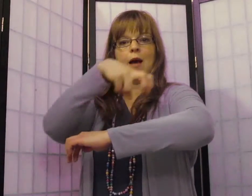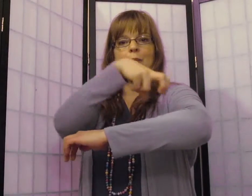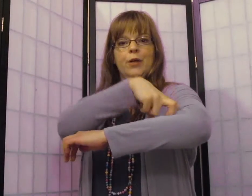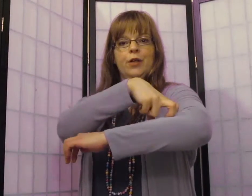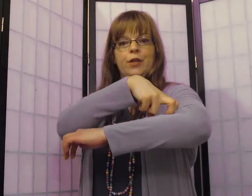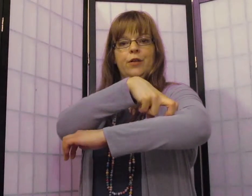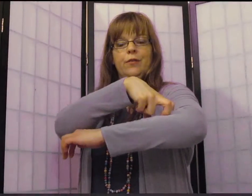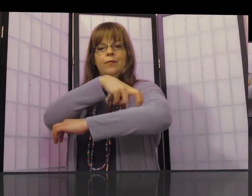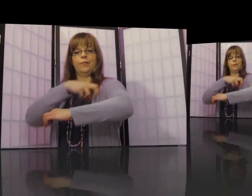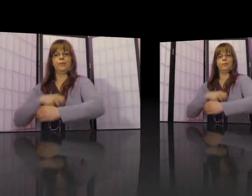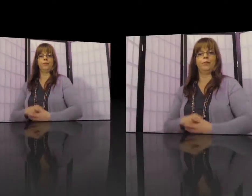Grasshopper.